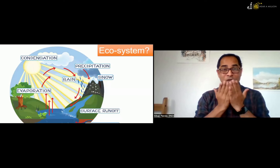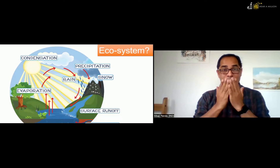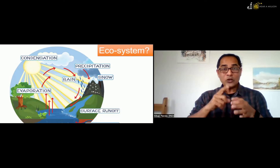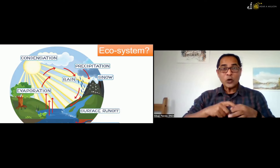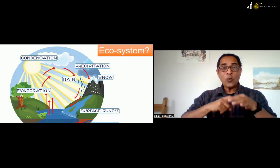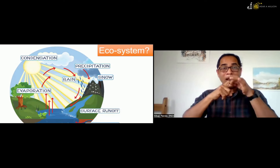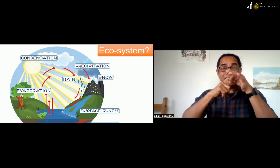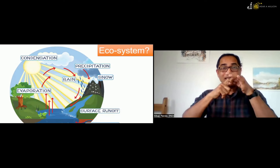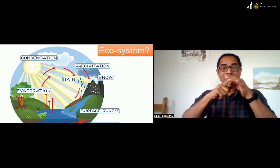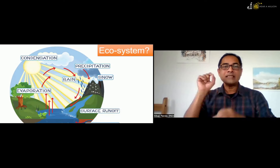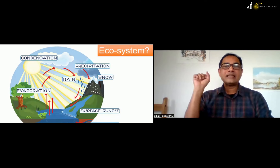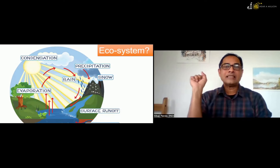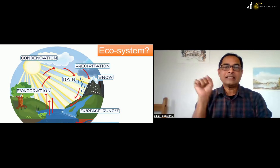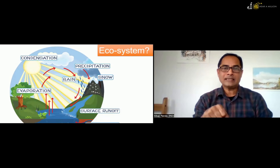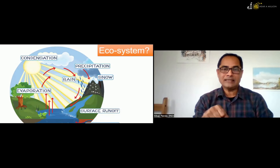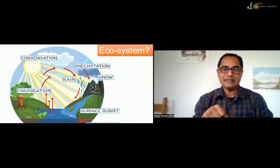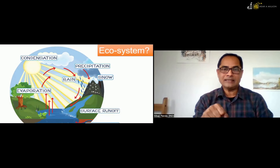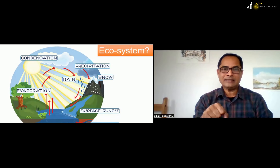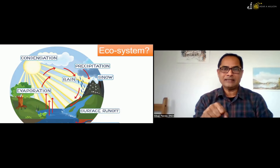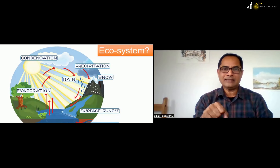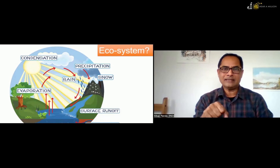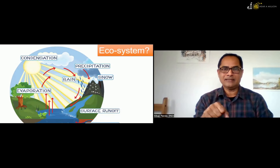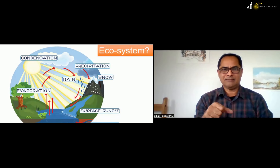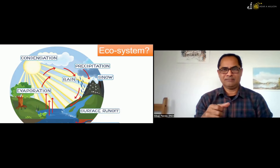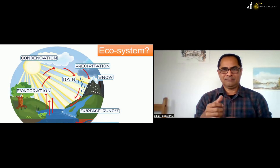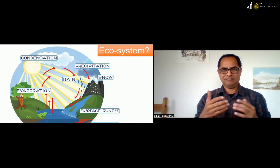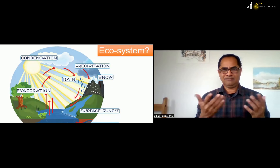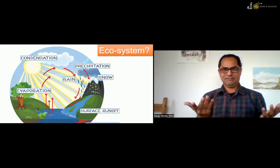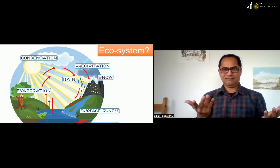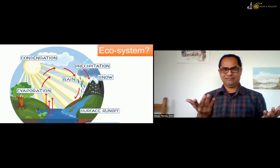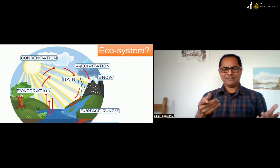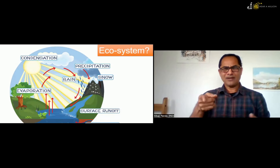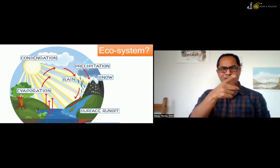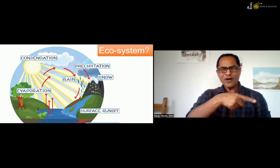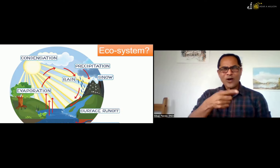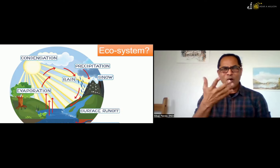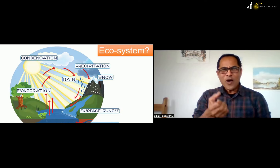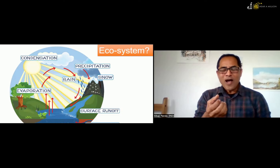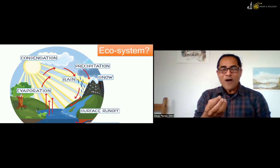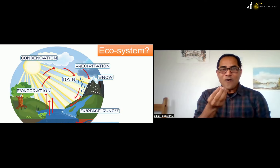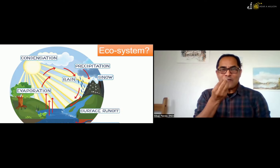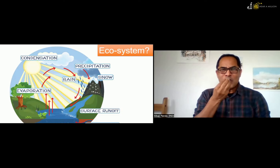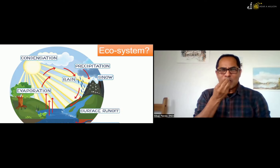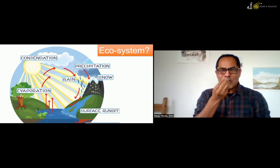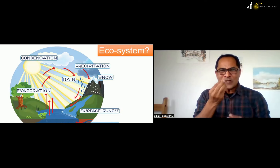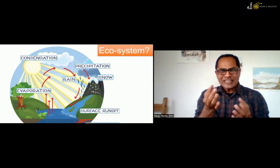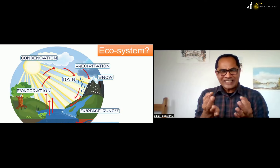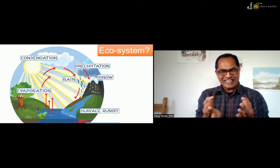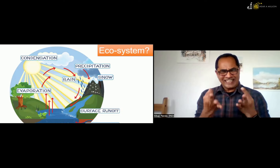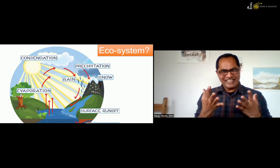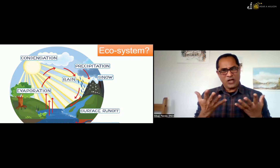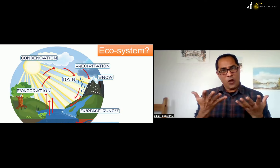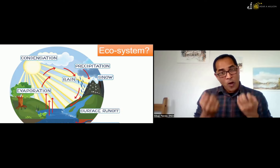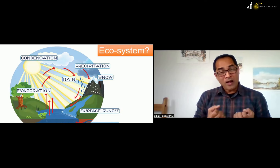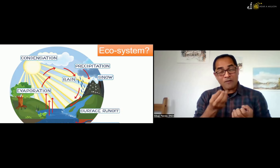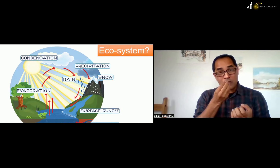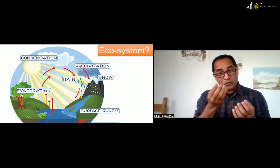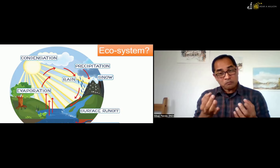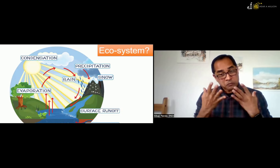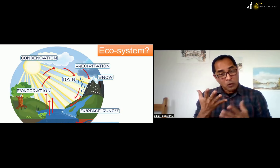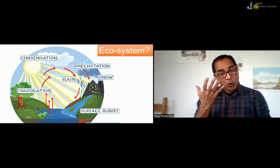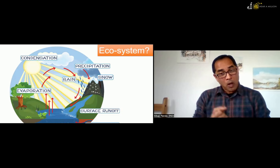establishing movements around it, we are not. But let me tell you that education for the deaf can be fantabulous. It can